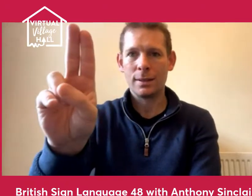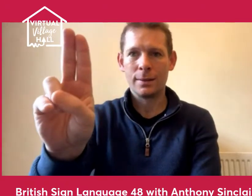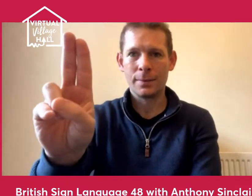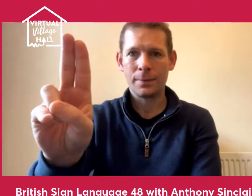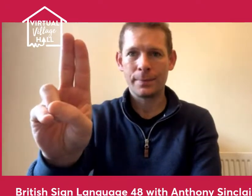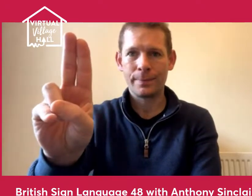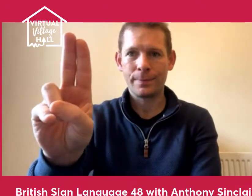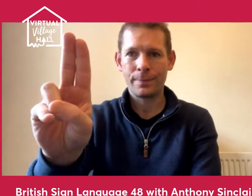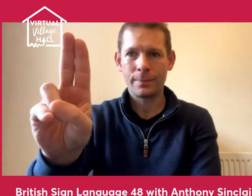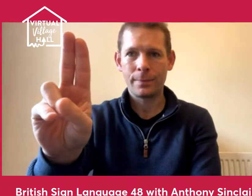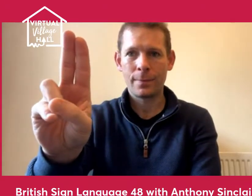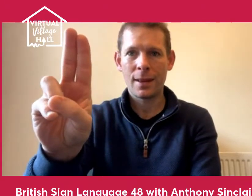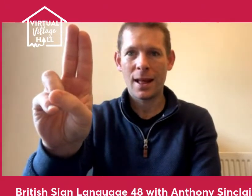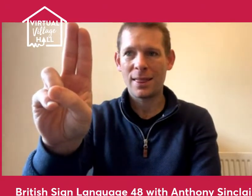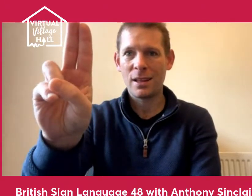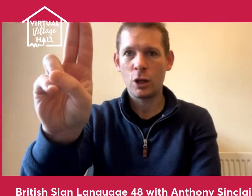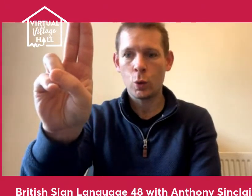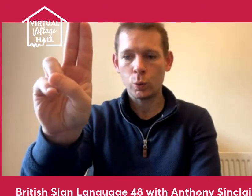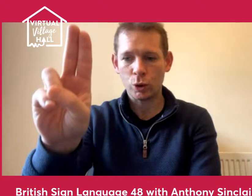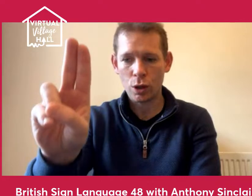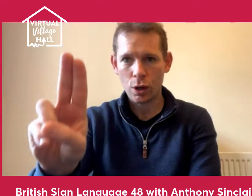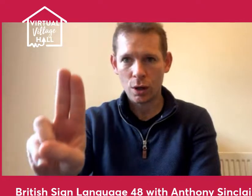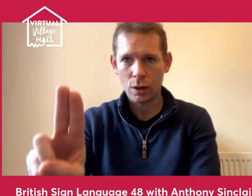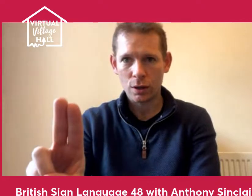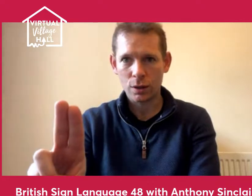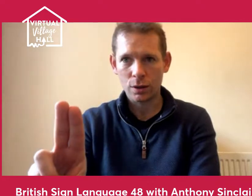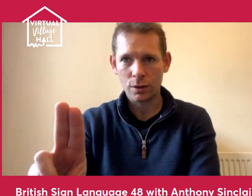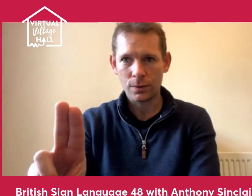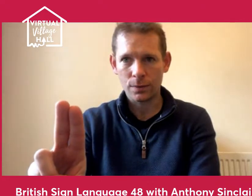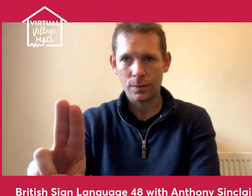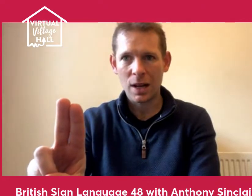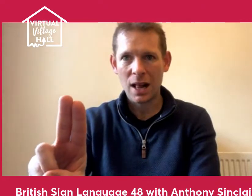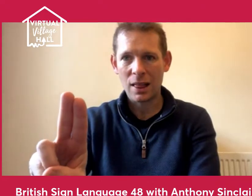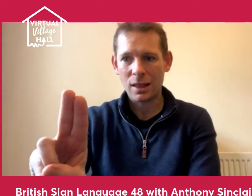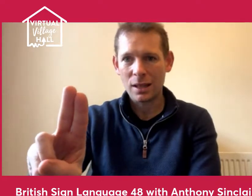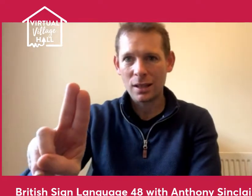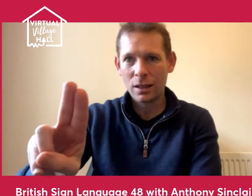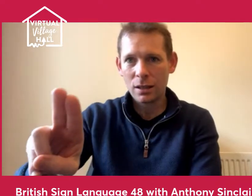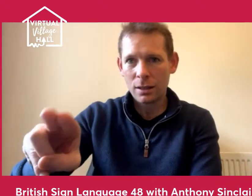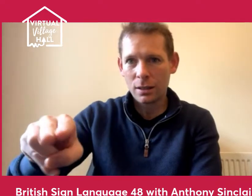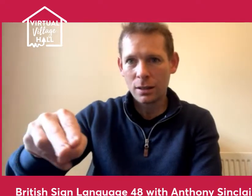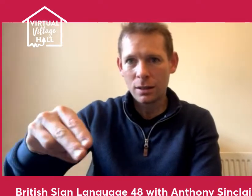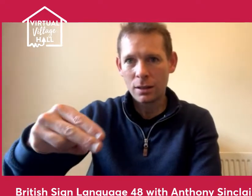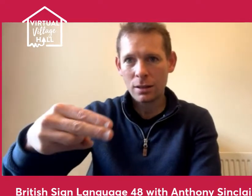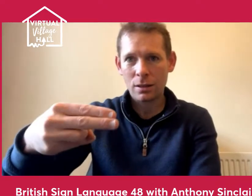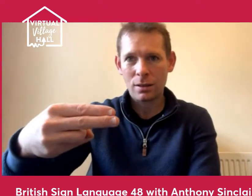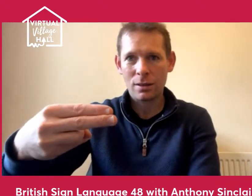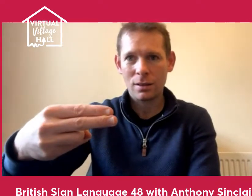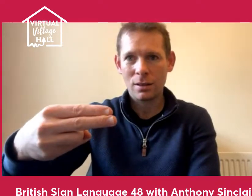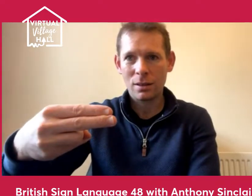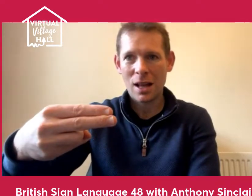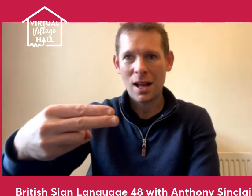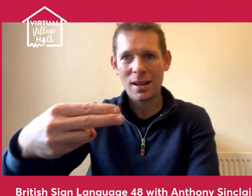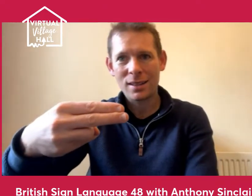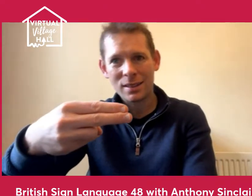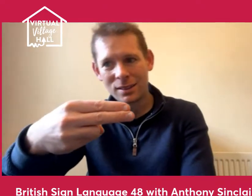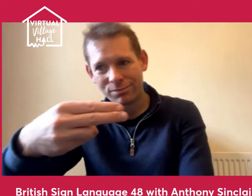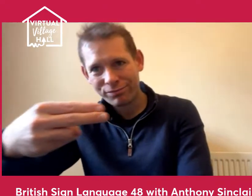signed like this. So 2 fingers up, then make the sign go down and then curl it round